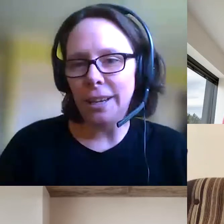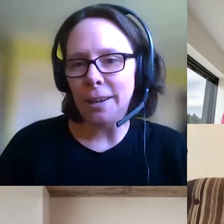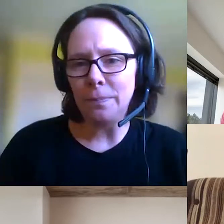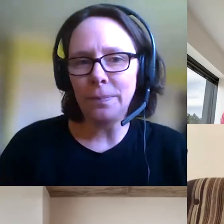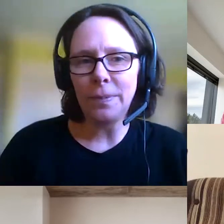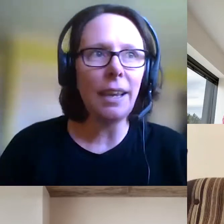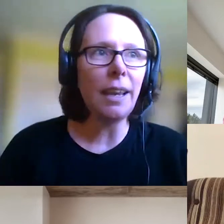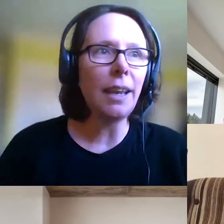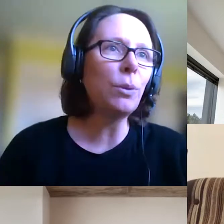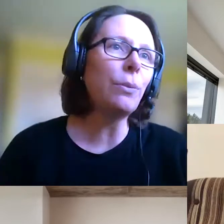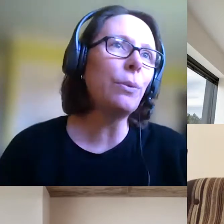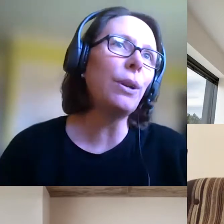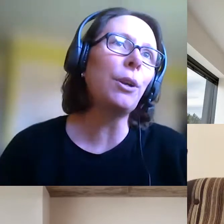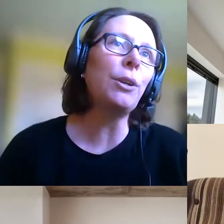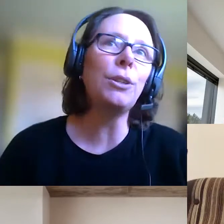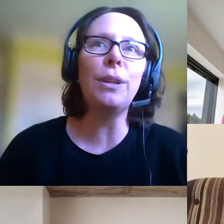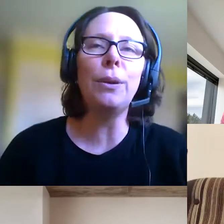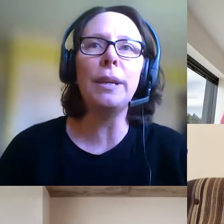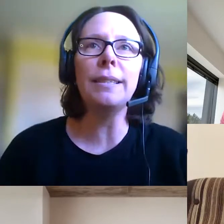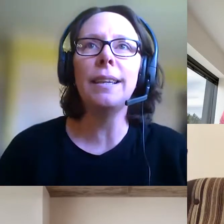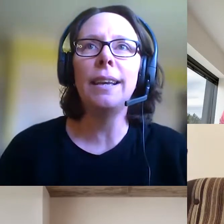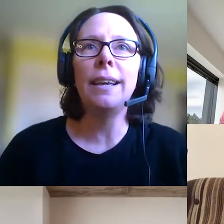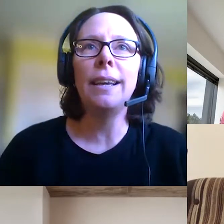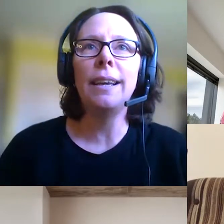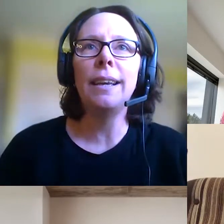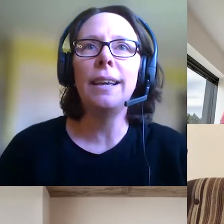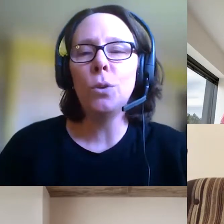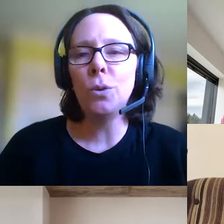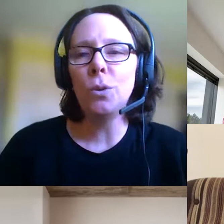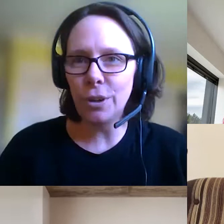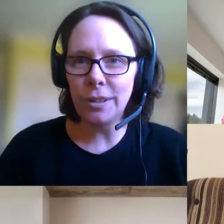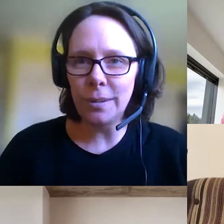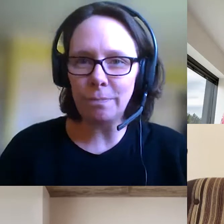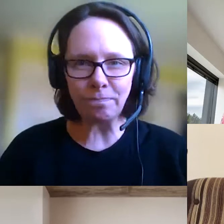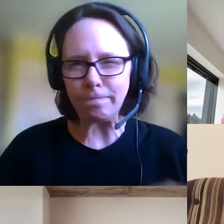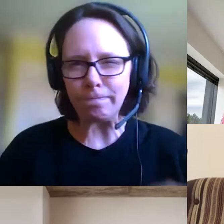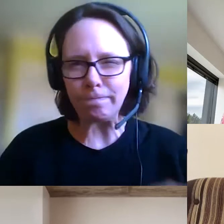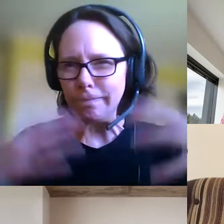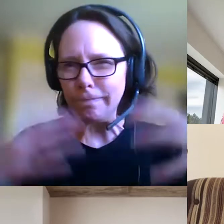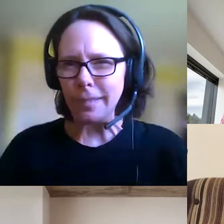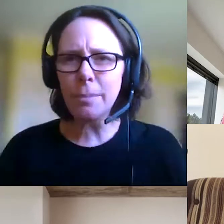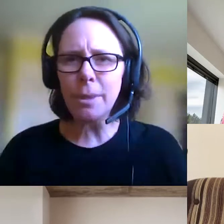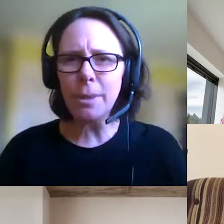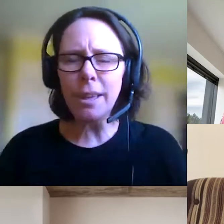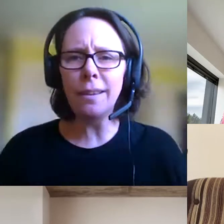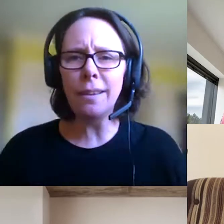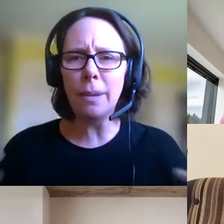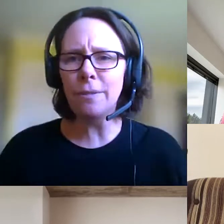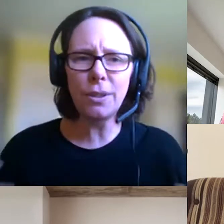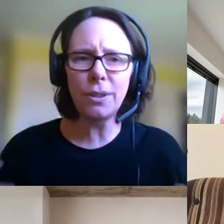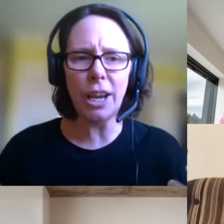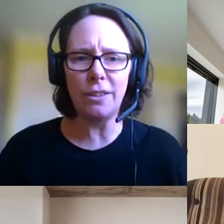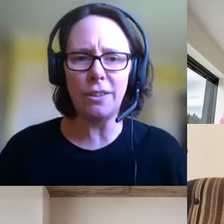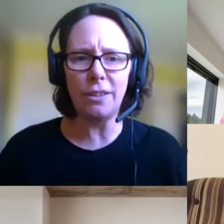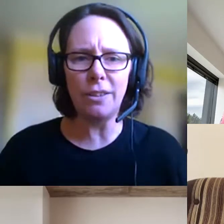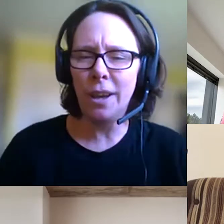into our book. So what I'm going to do with you is talk through some of the